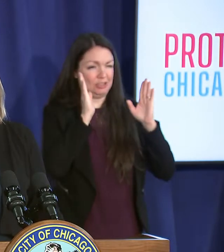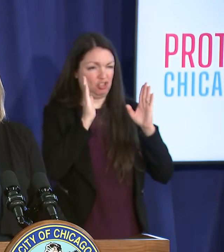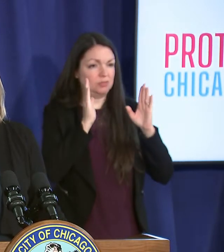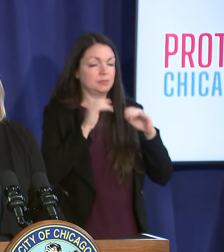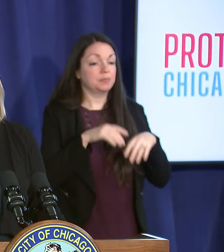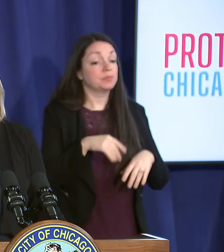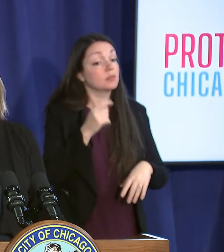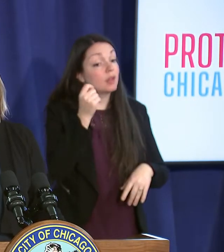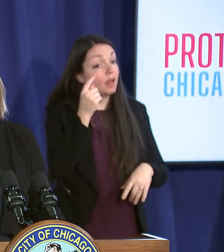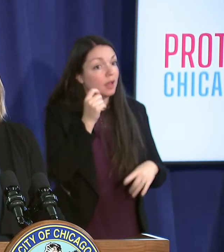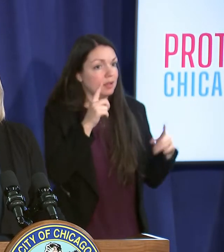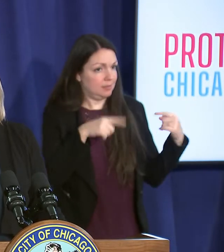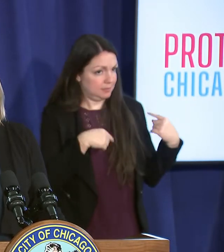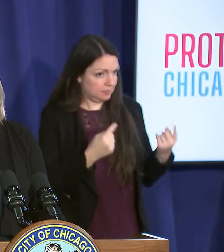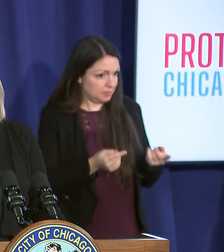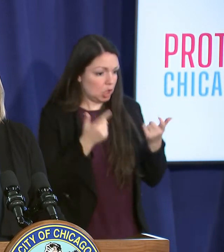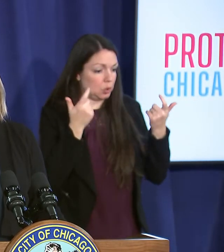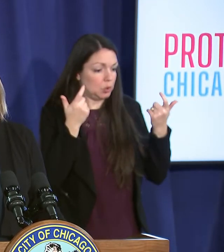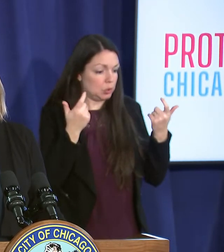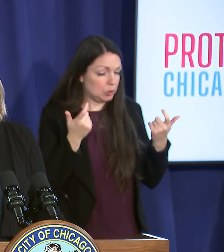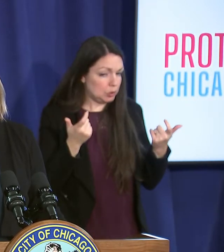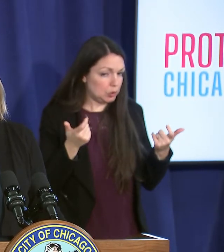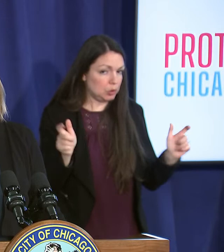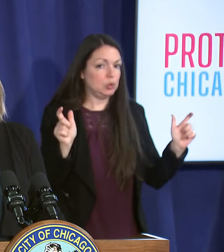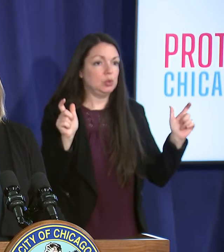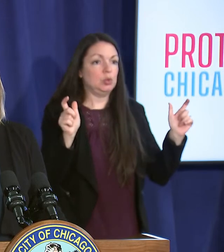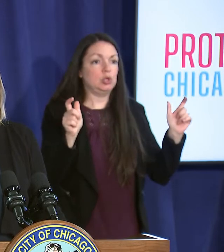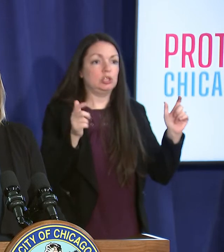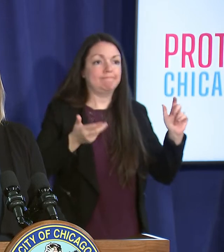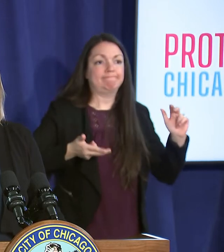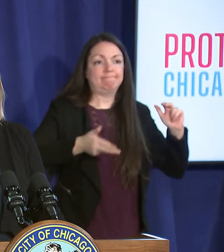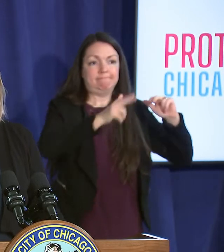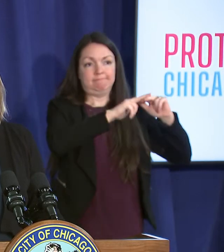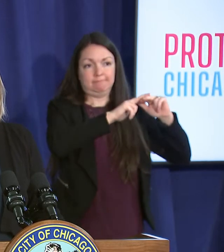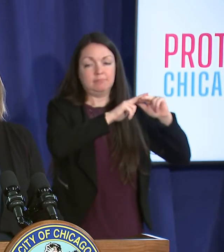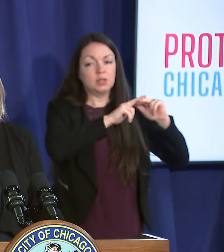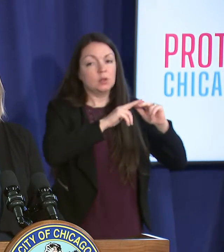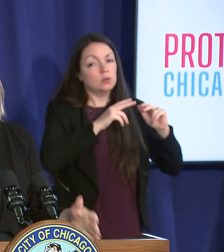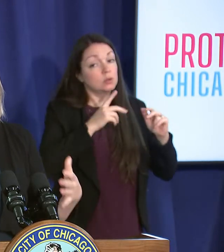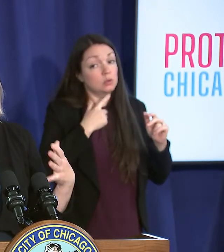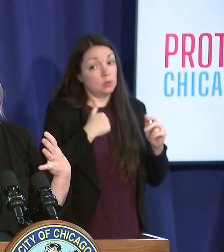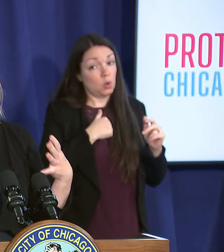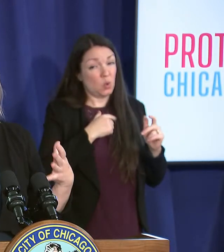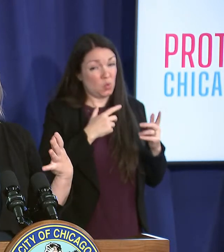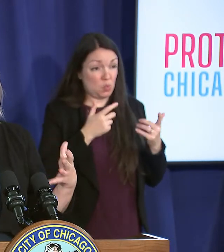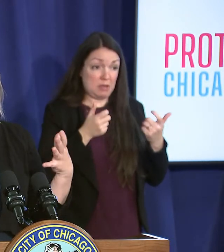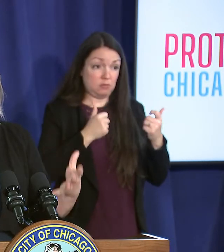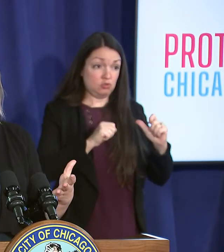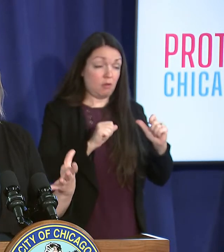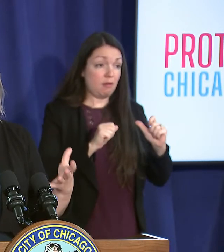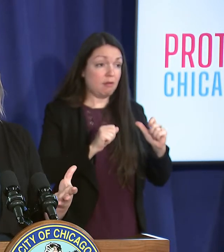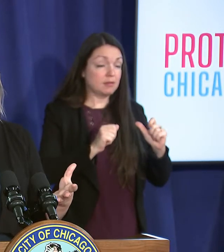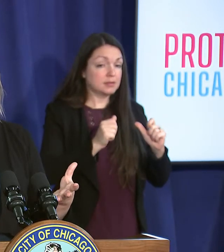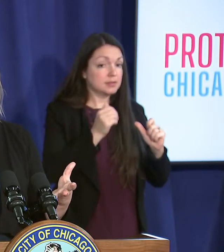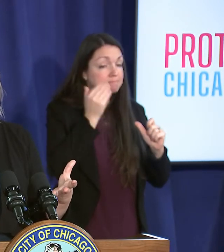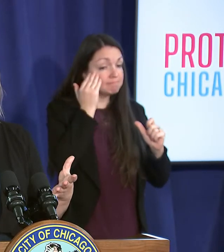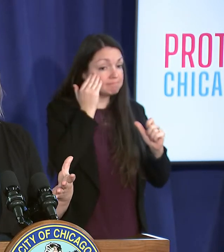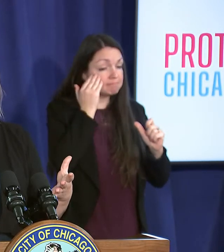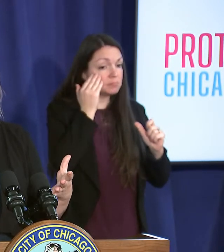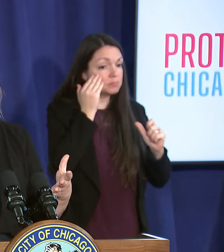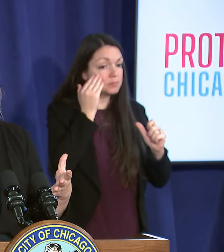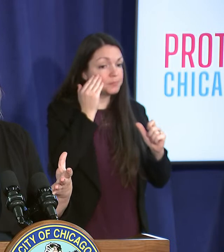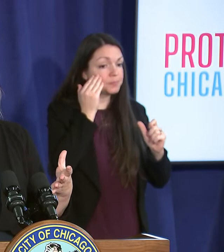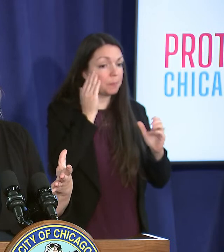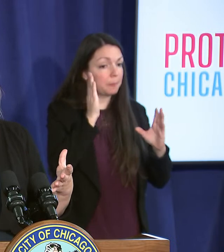However, this has been obviously a huge ramp up, and we've really tried to be really mindful at the health